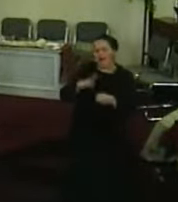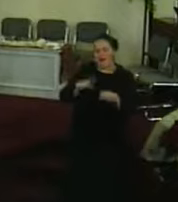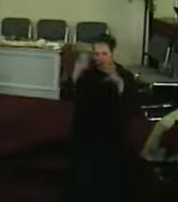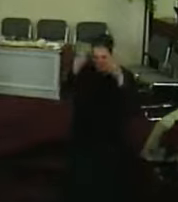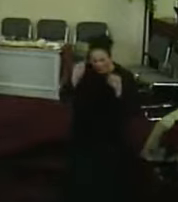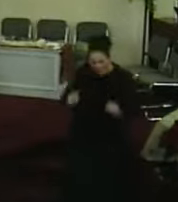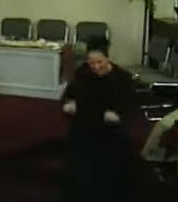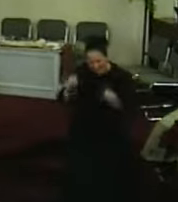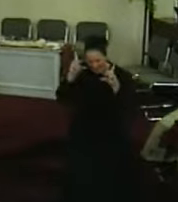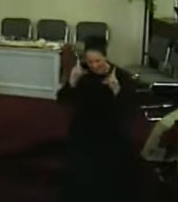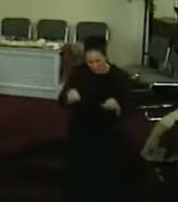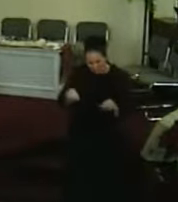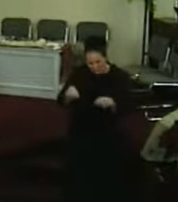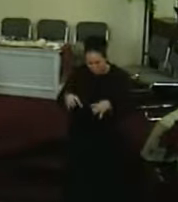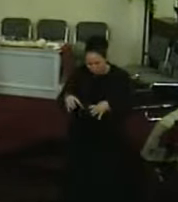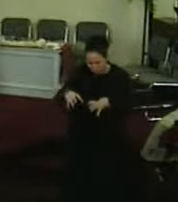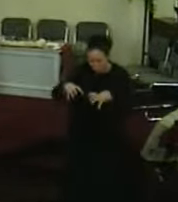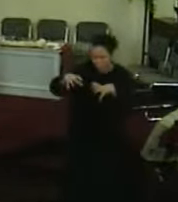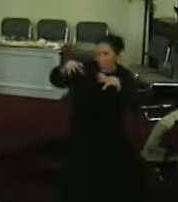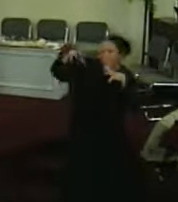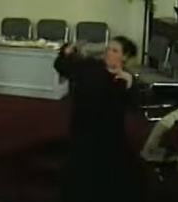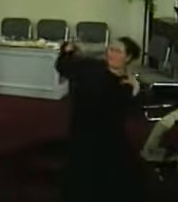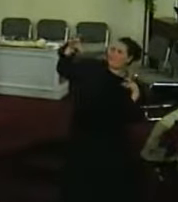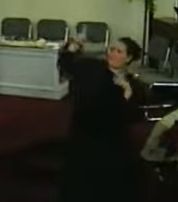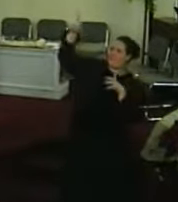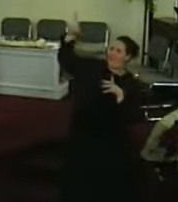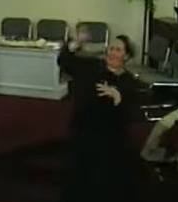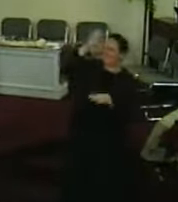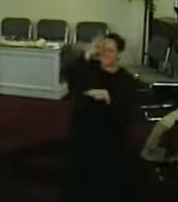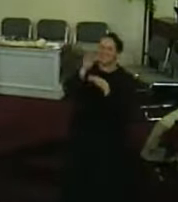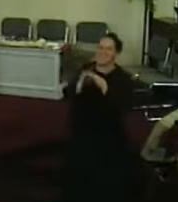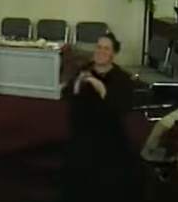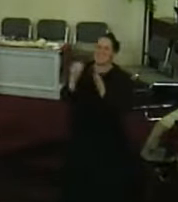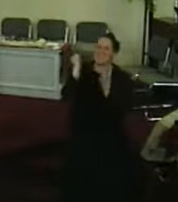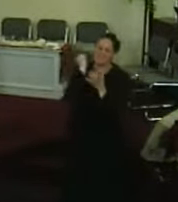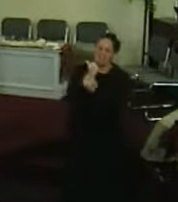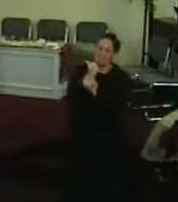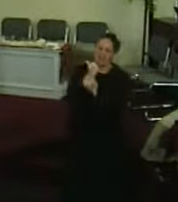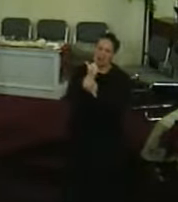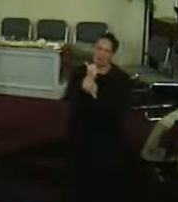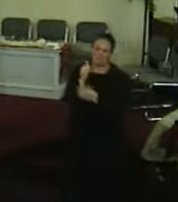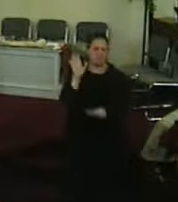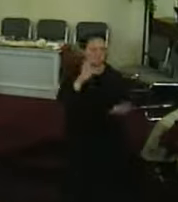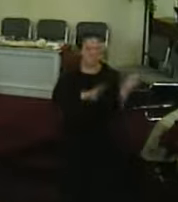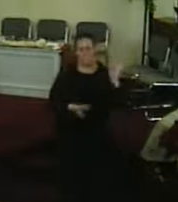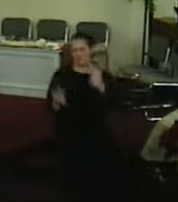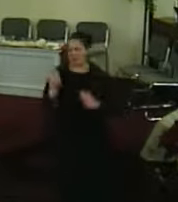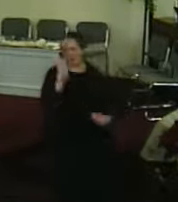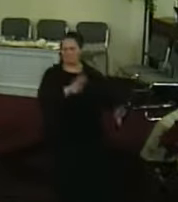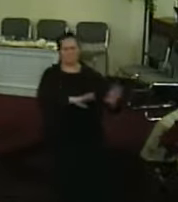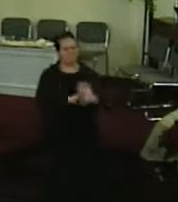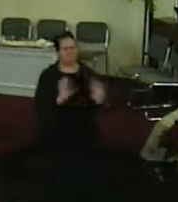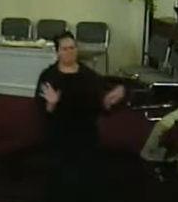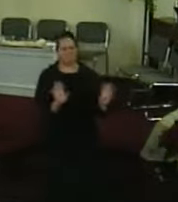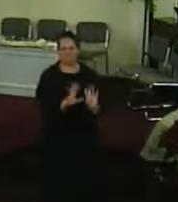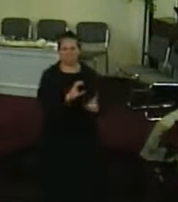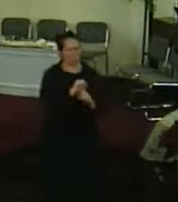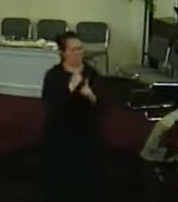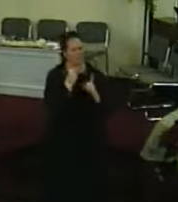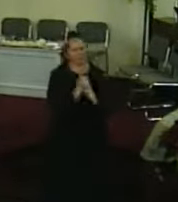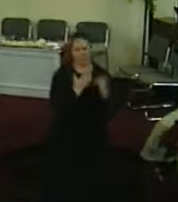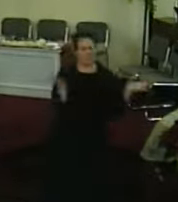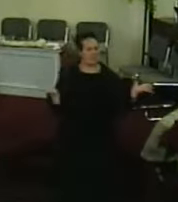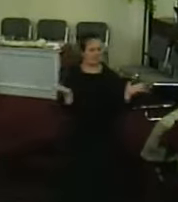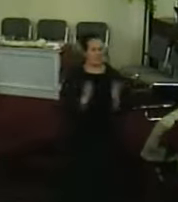See? That's the faith of Abraham. You don't worry about the circumstances. You don't